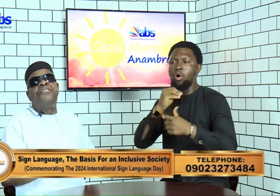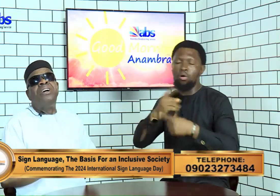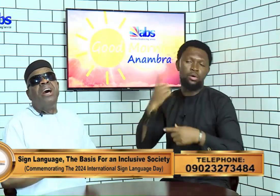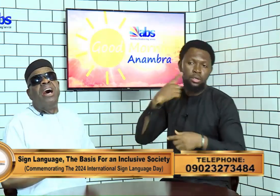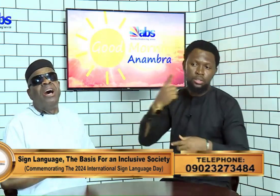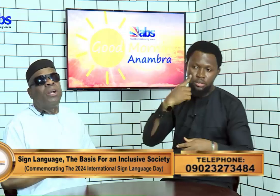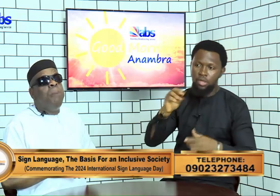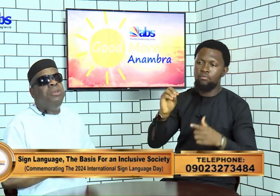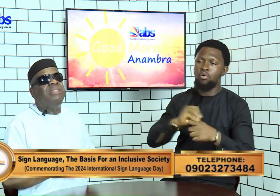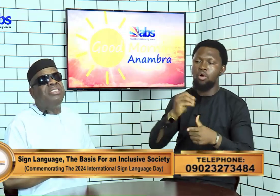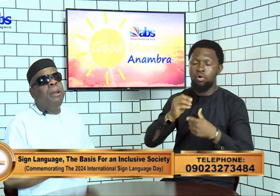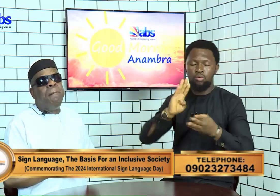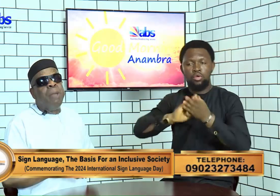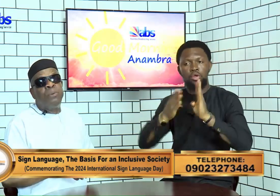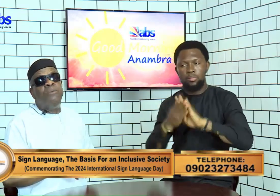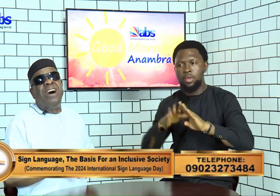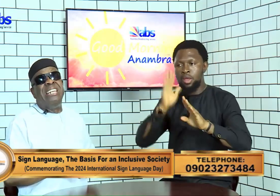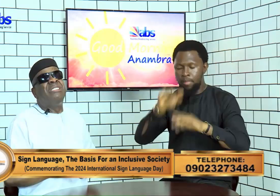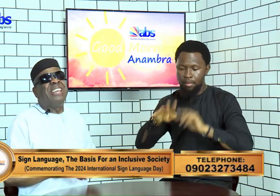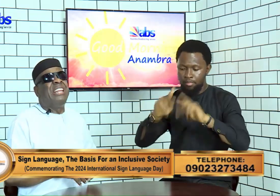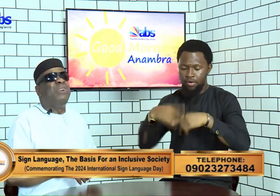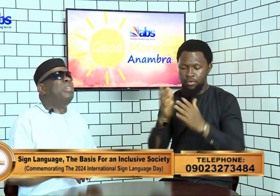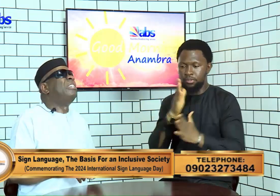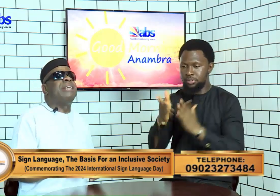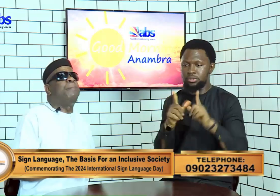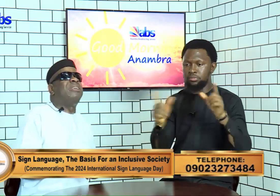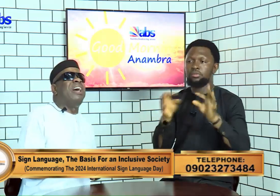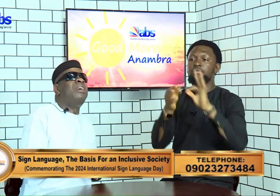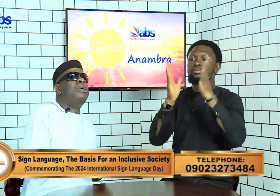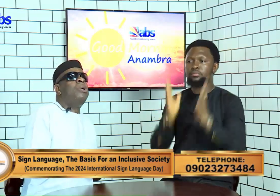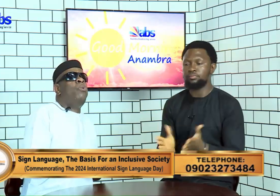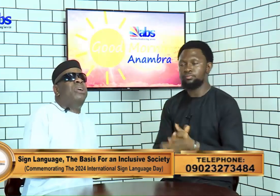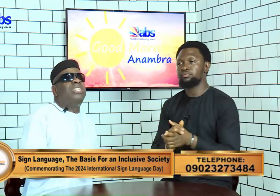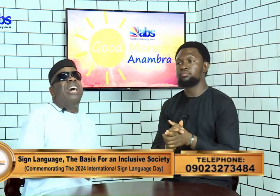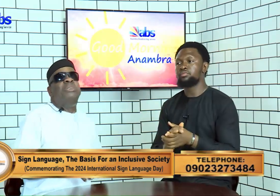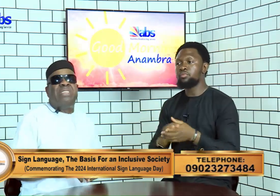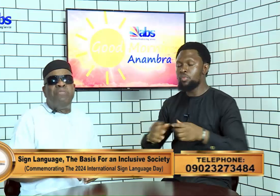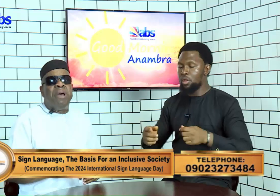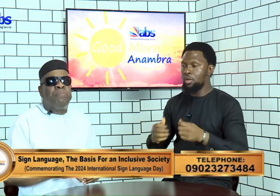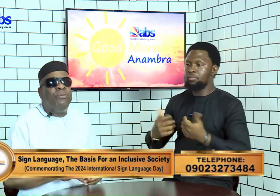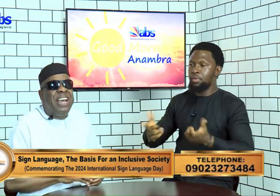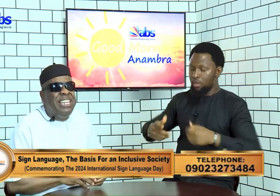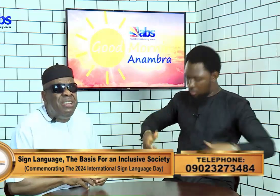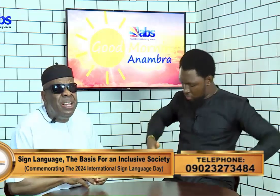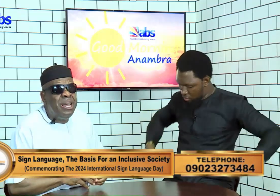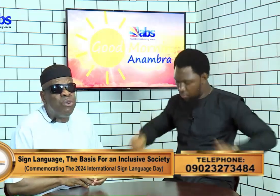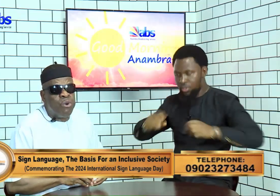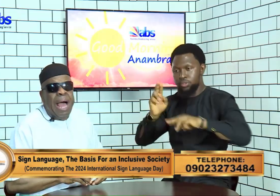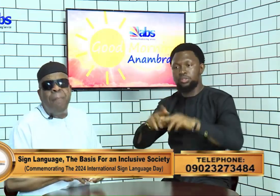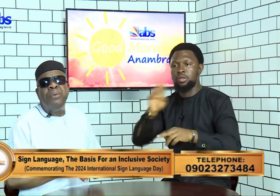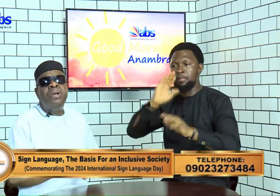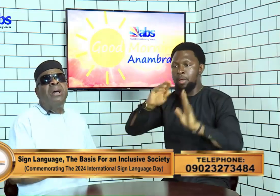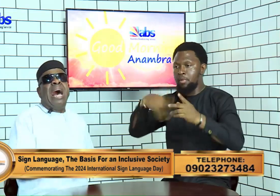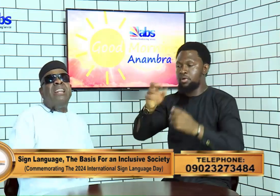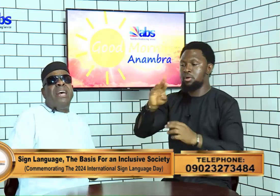deaf community, by providing sign language interpreter, wheelchair users by providing